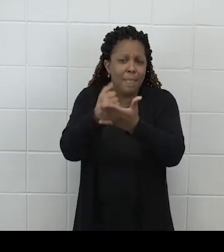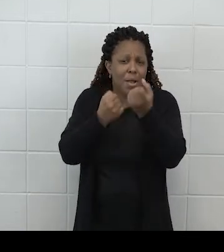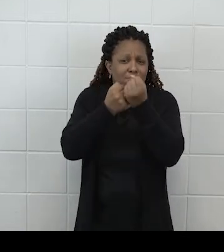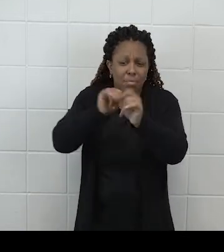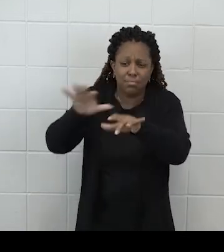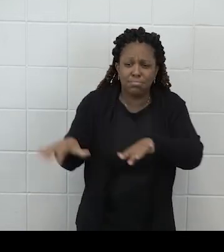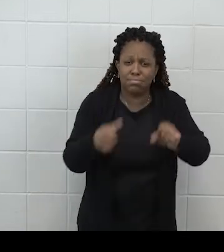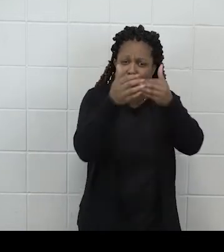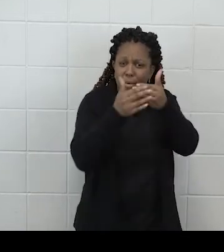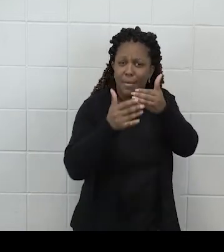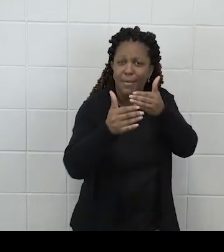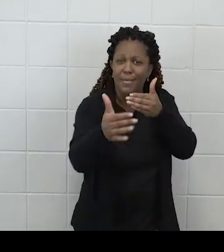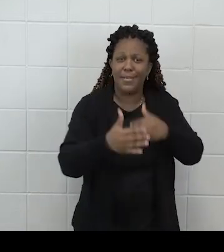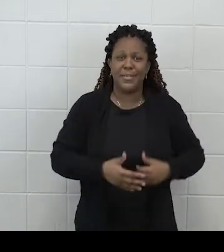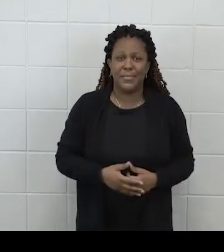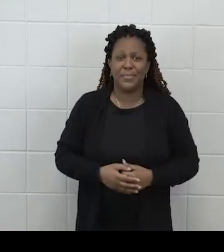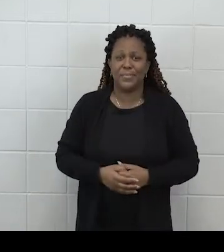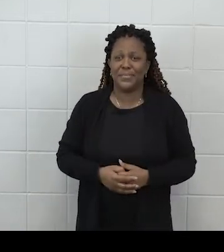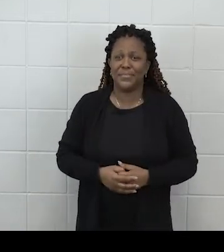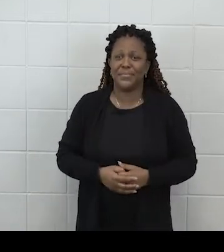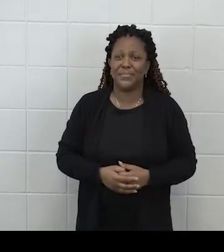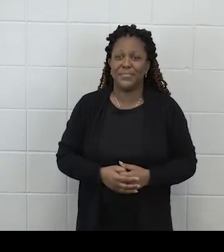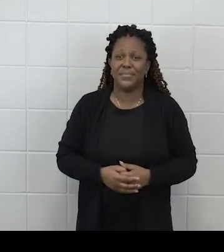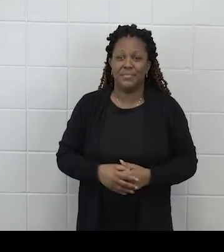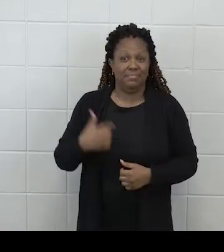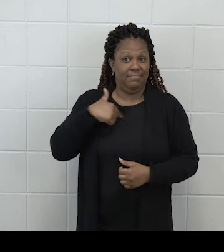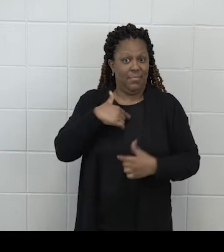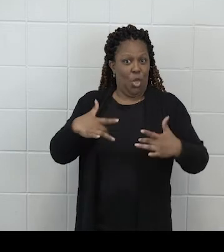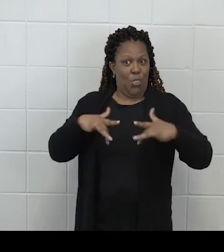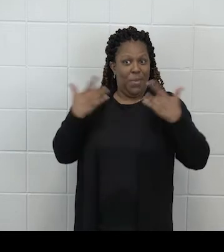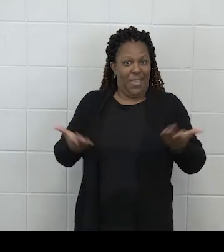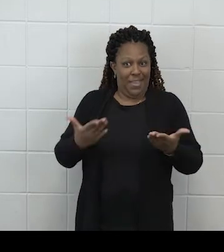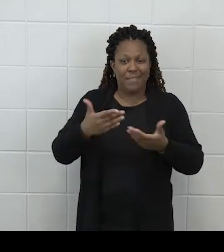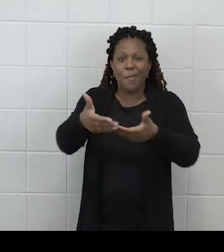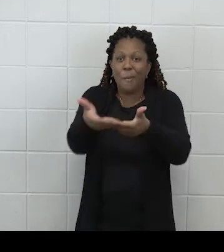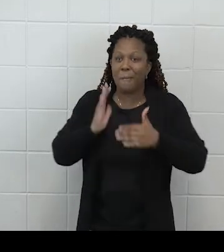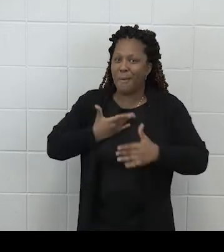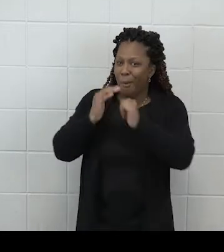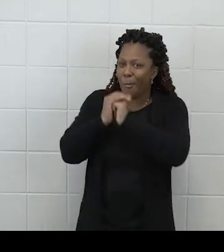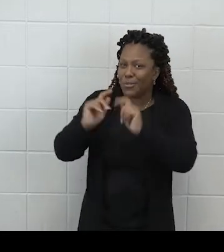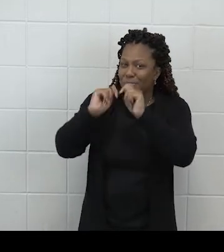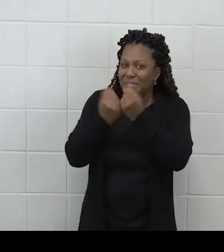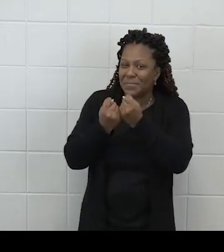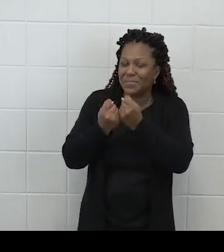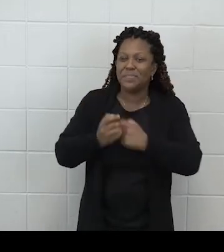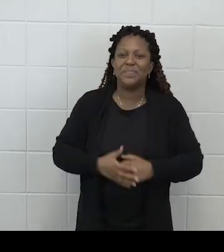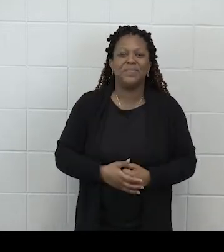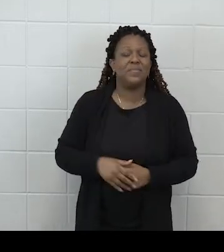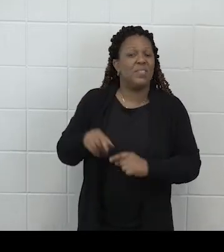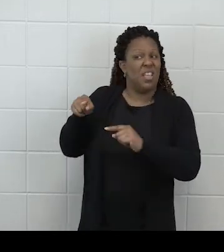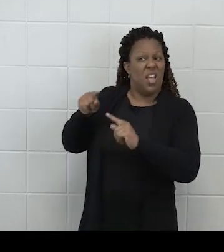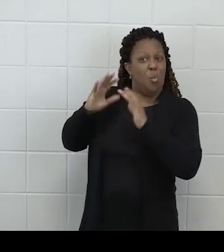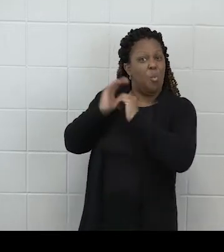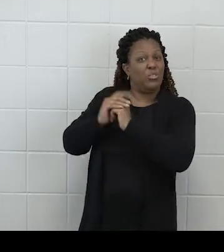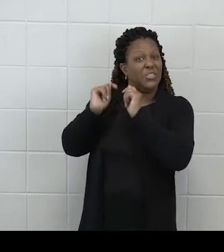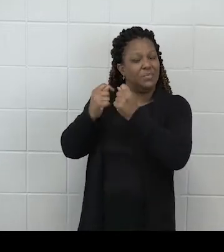service possible. We're thrilled to welcome our incredible worship team and can't wait for you to